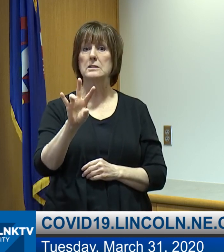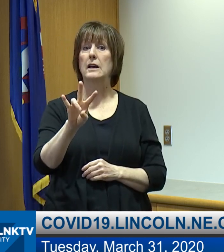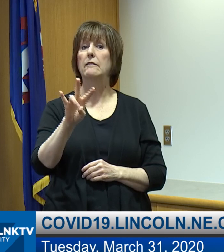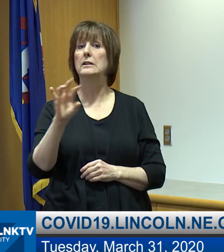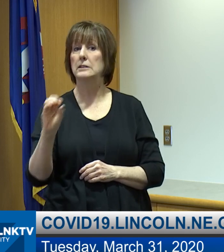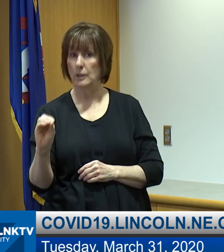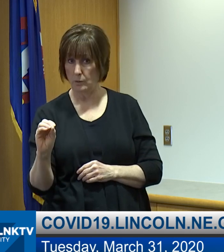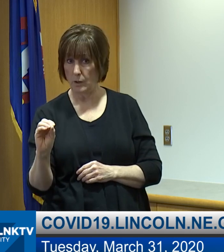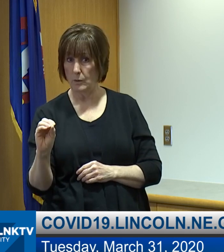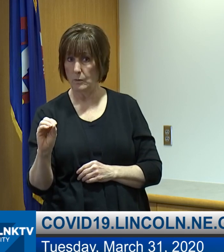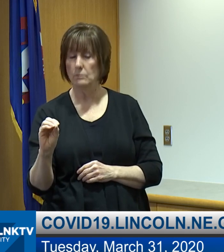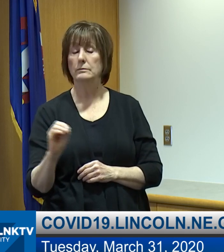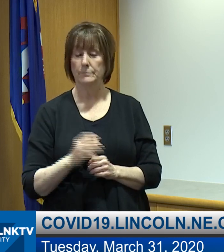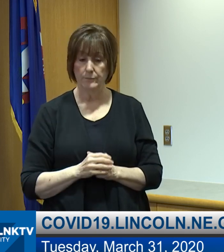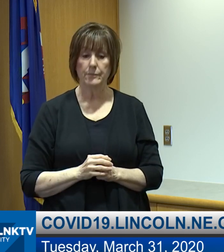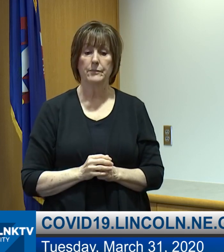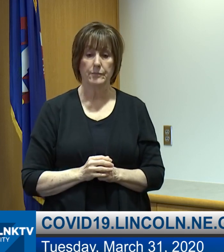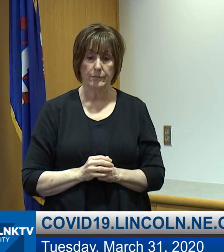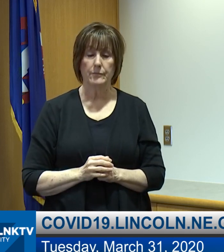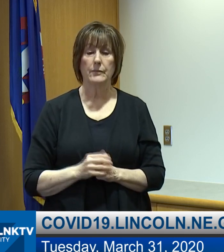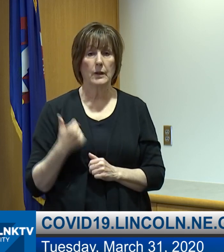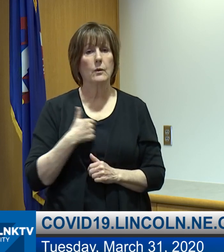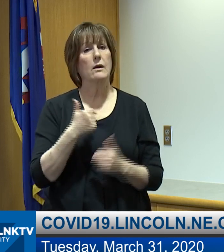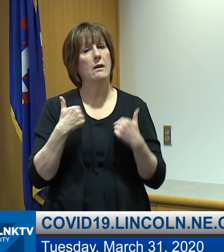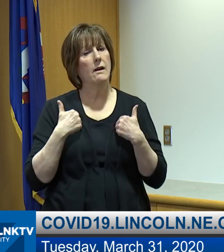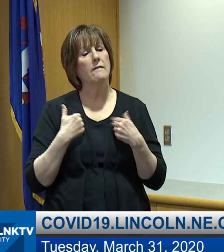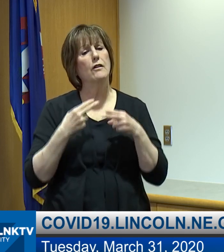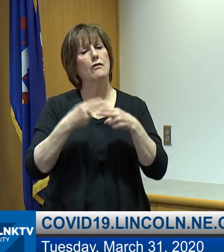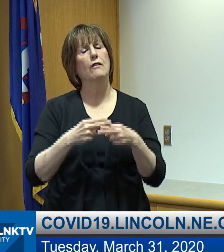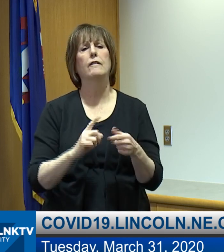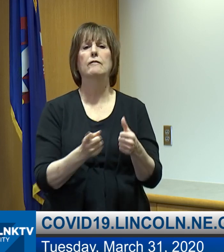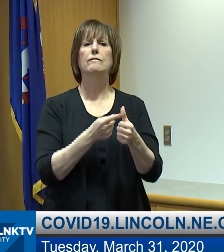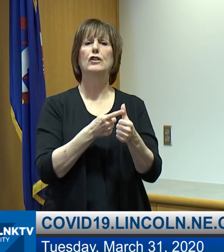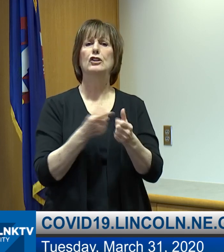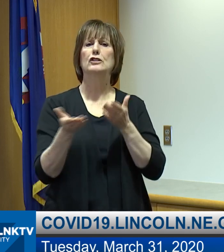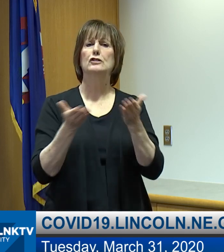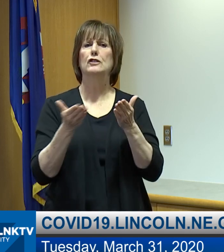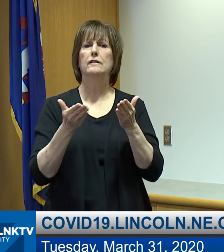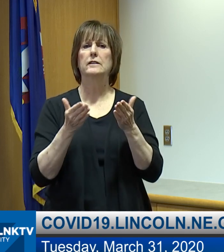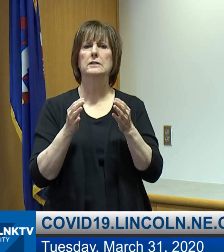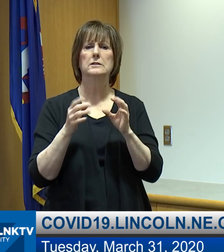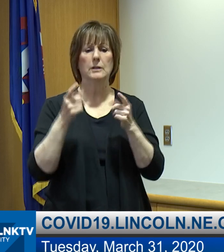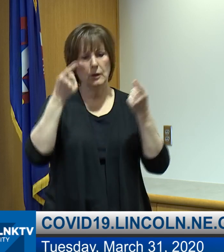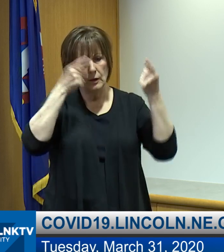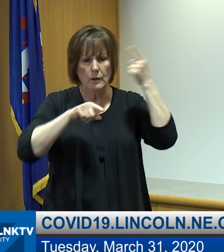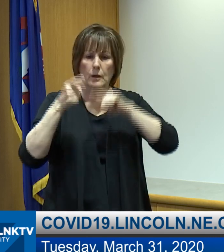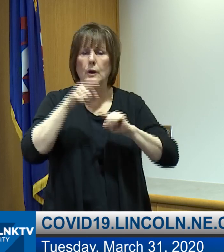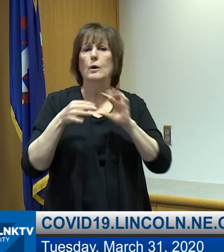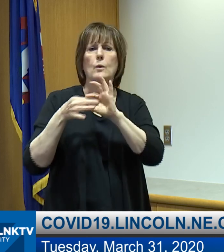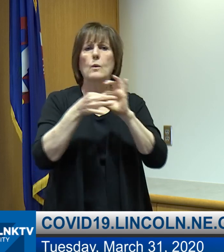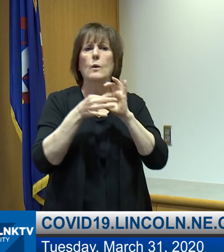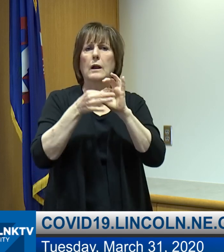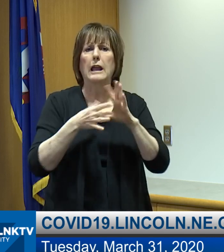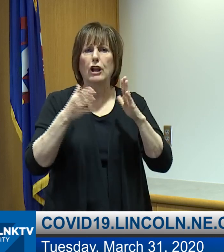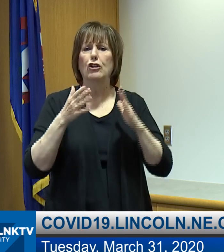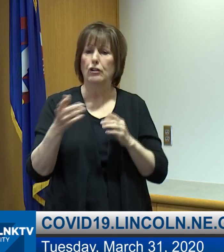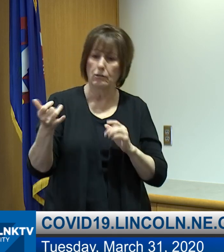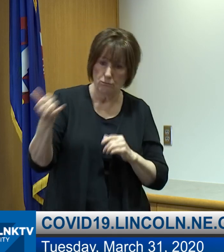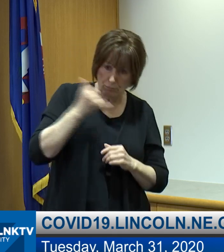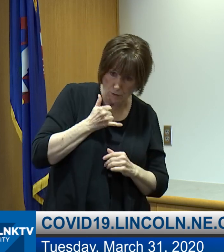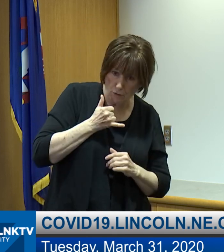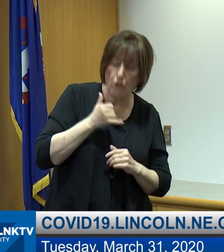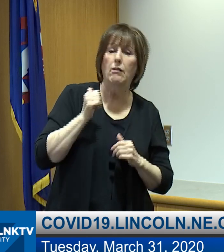441-7070. And we have what we call first service coordinators at the end of that phone that can provide information referral and